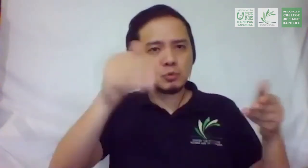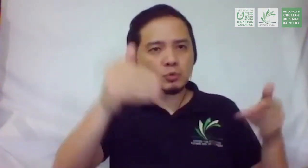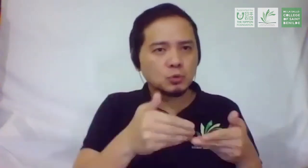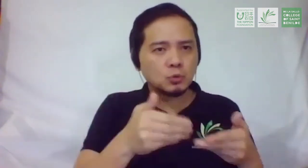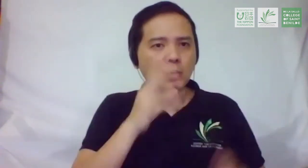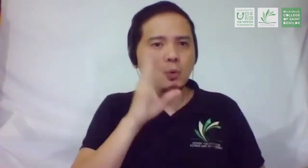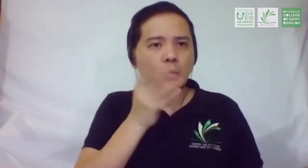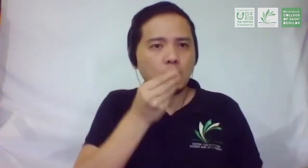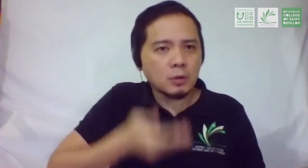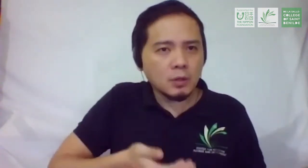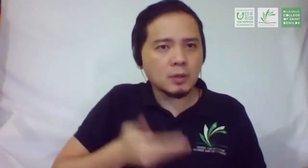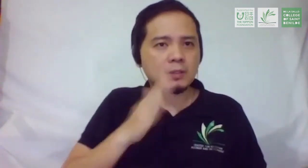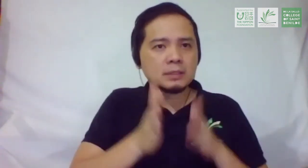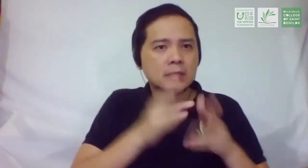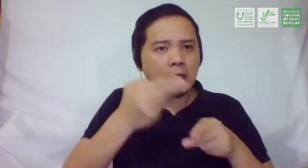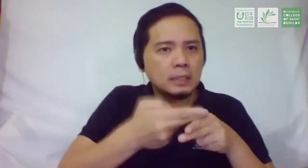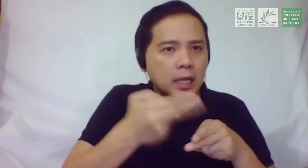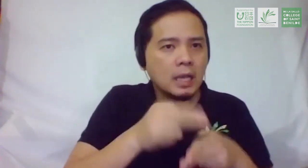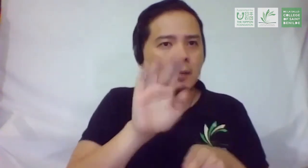for work.